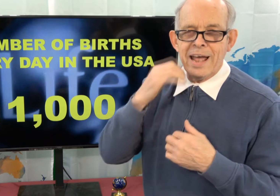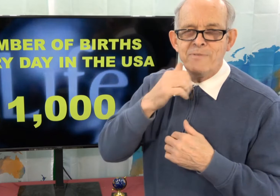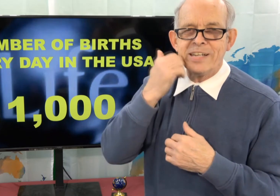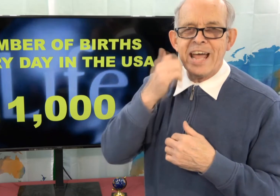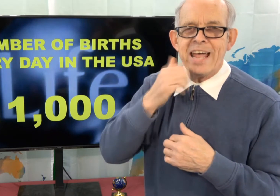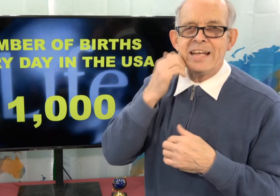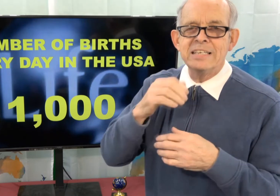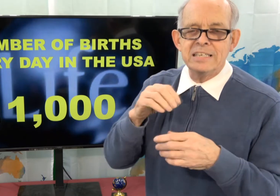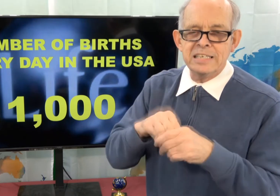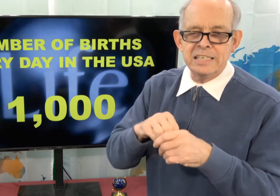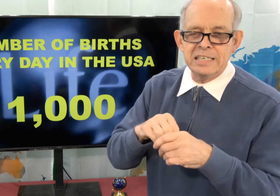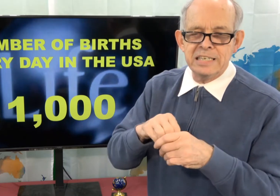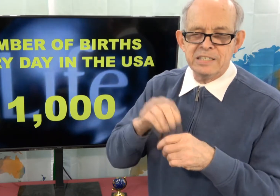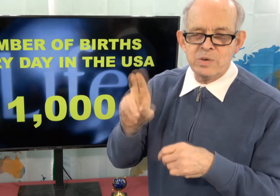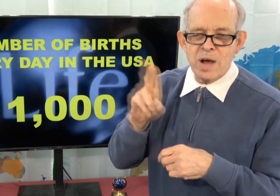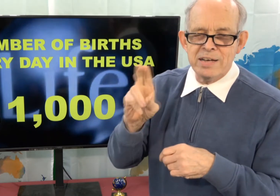Every day in USA,